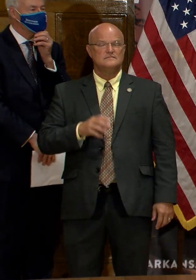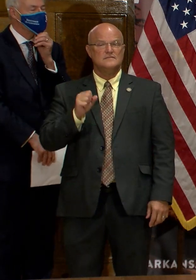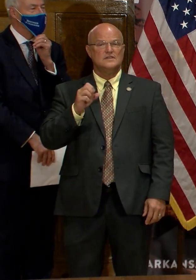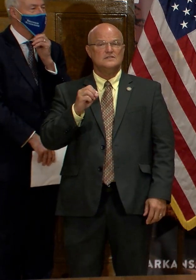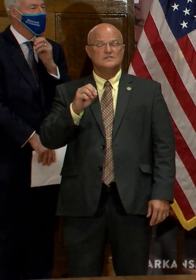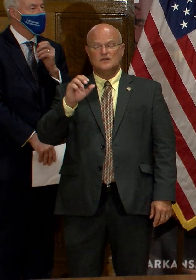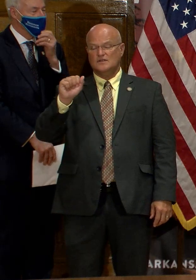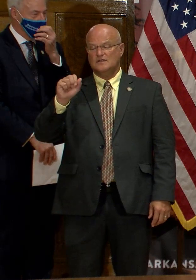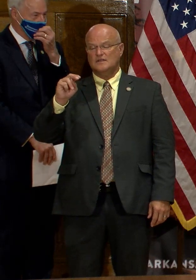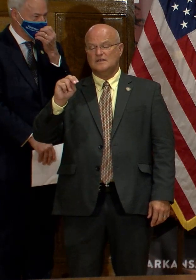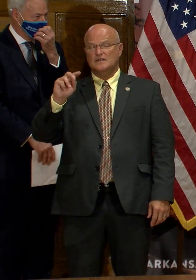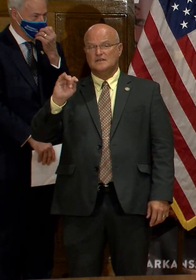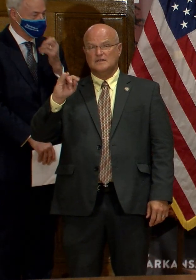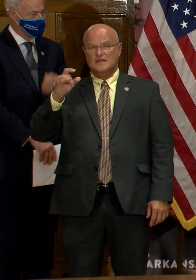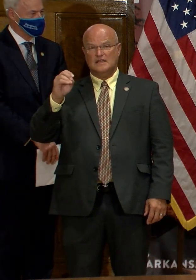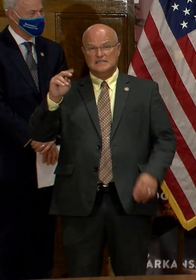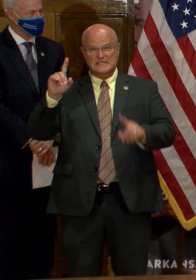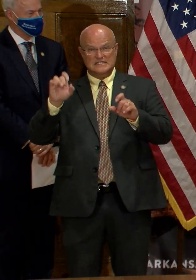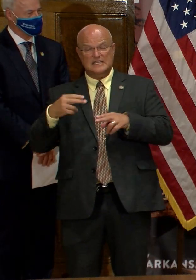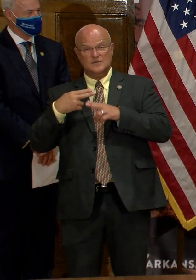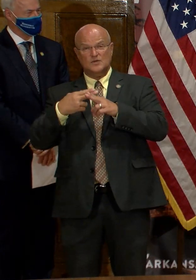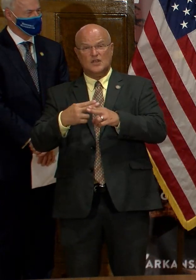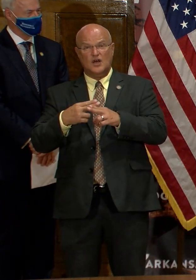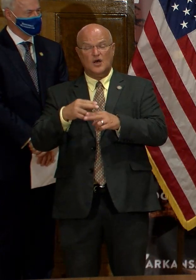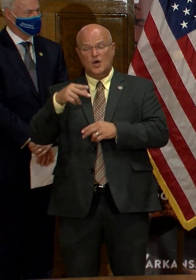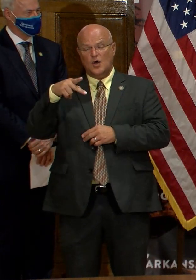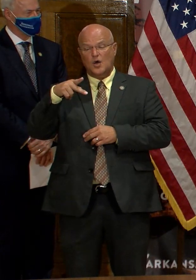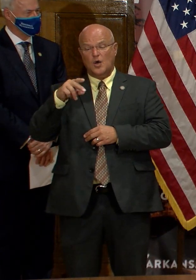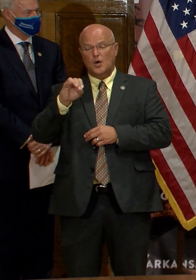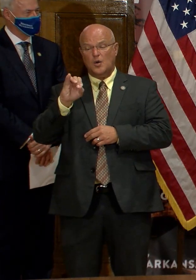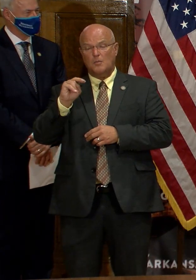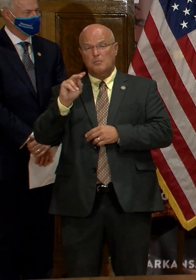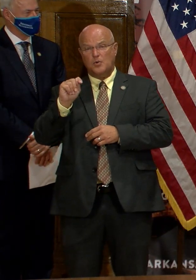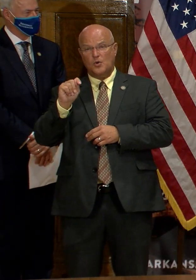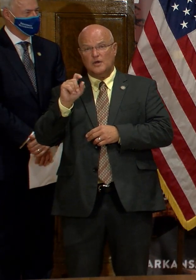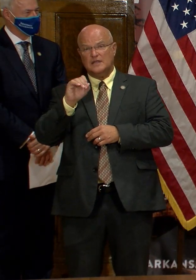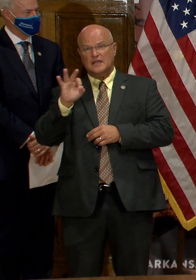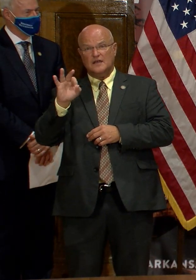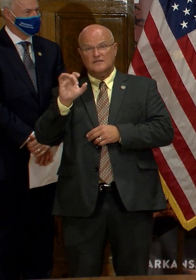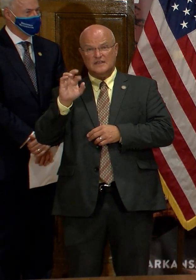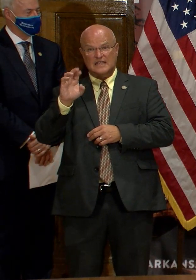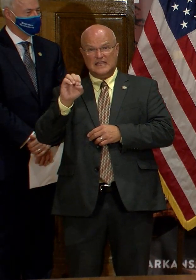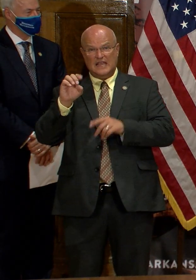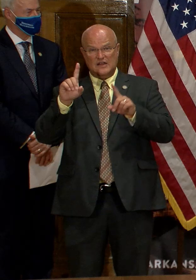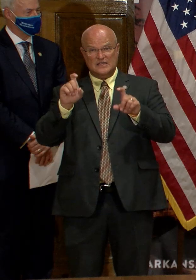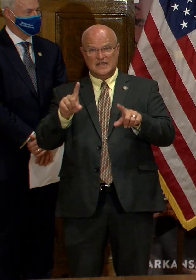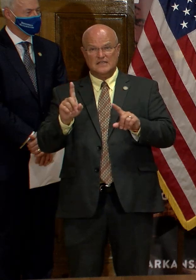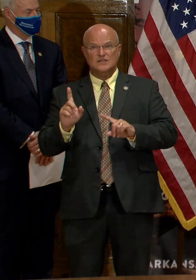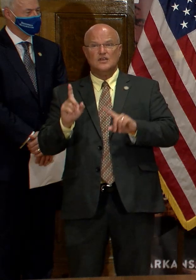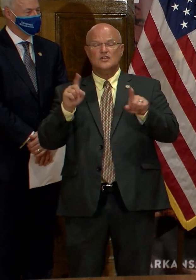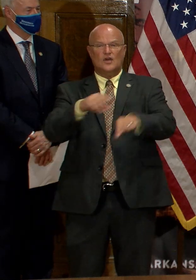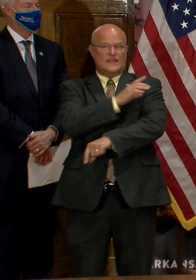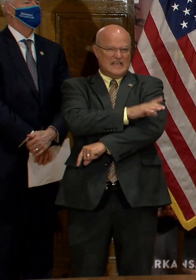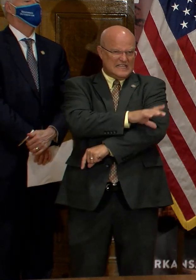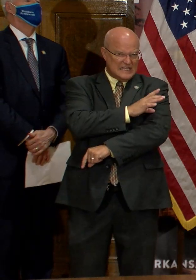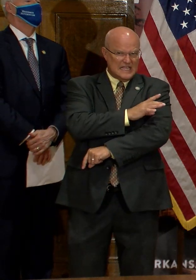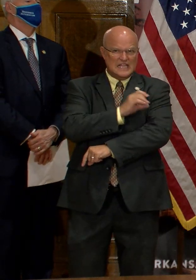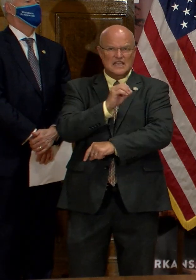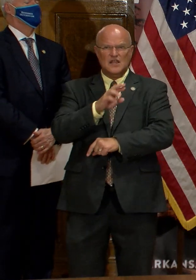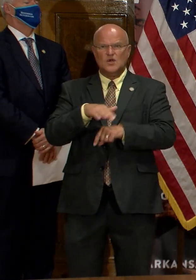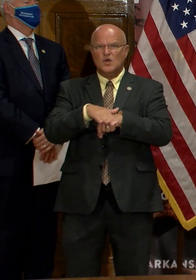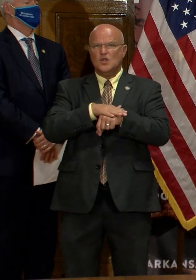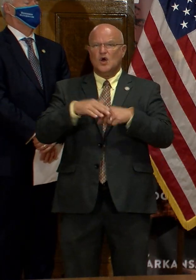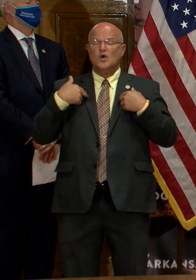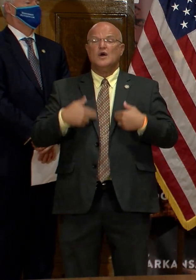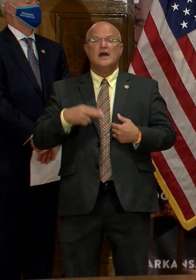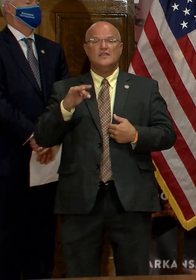So the antigen tests are what we call point-of-care tests. So you go to the clinic or the local